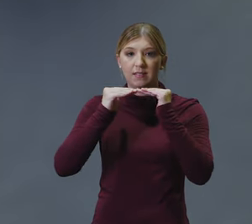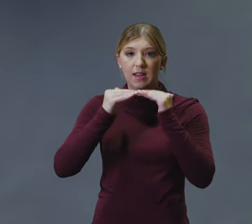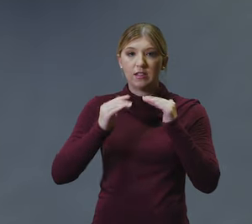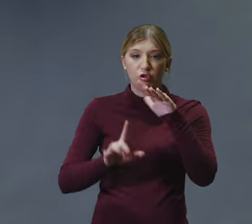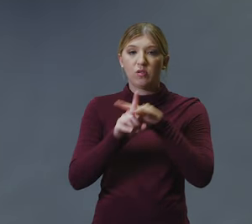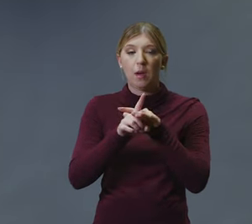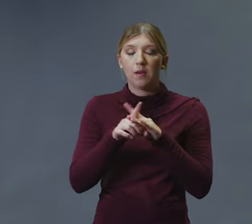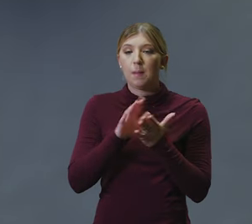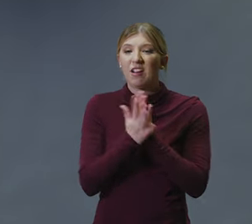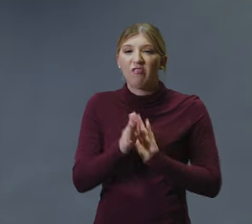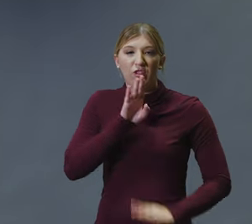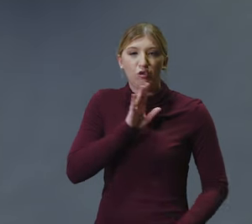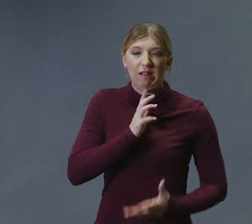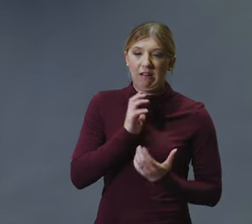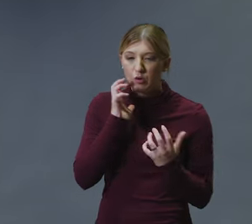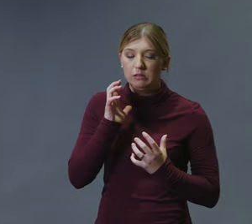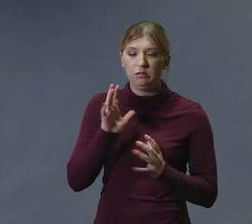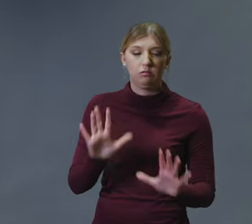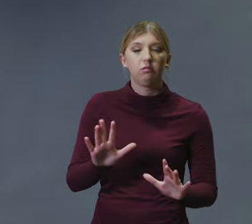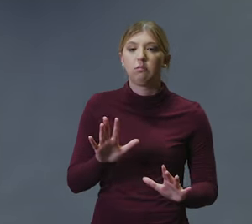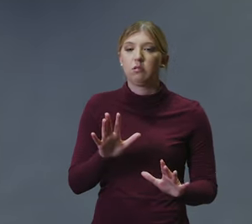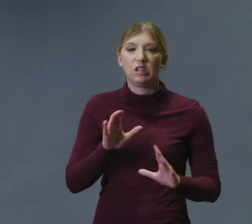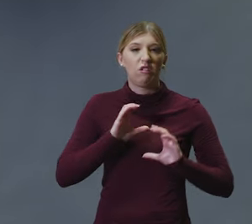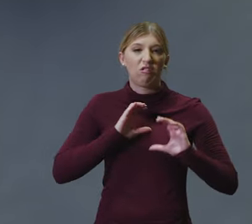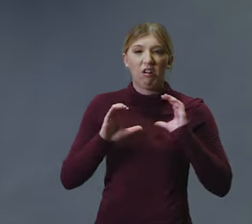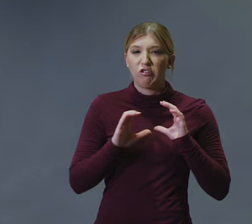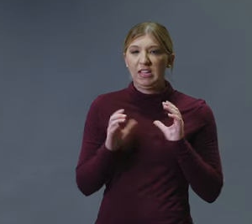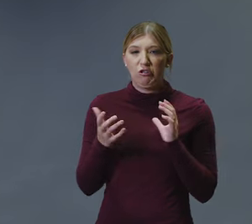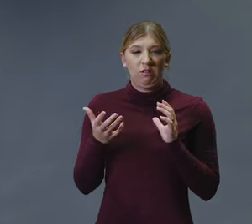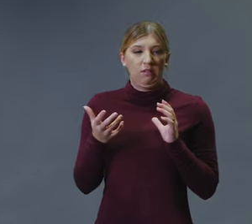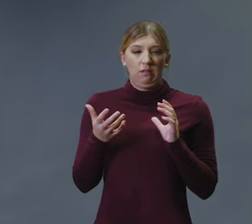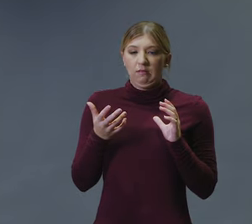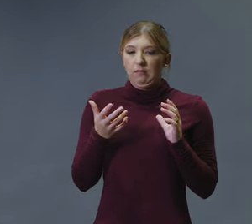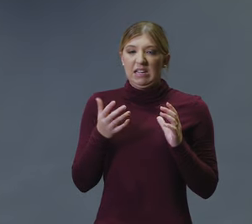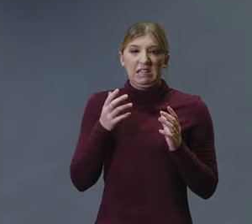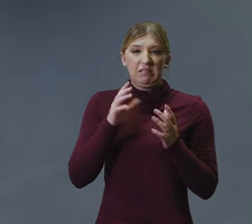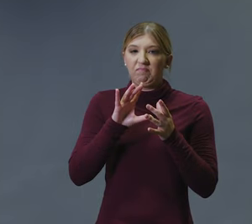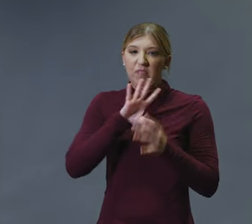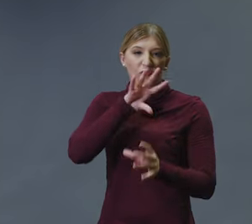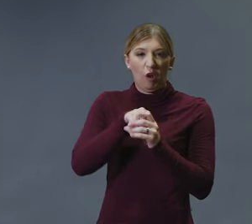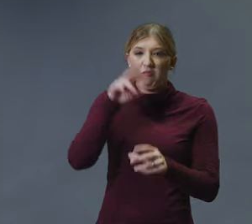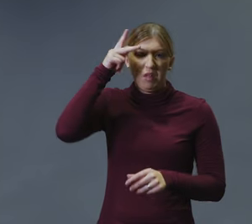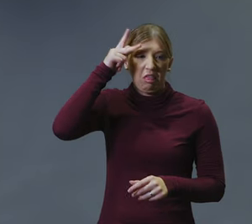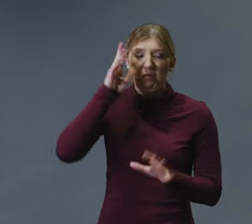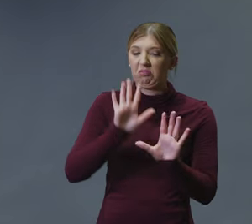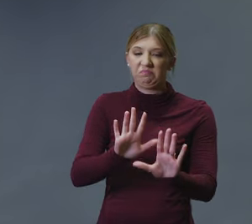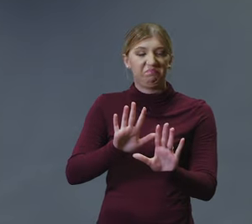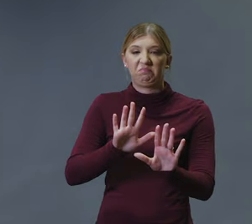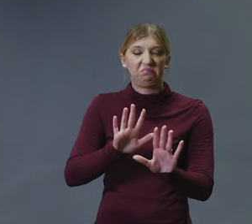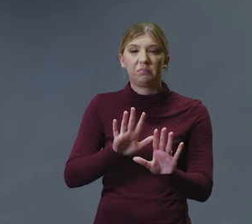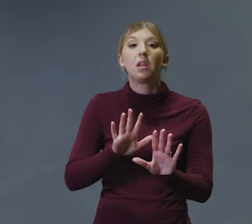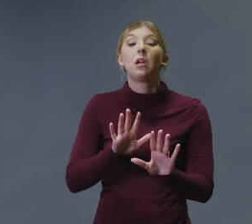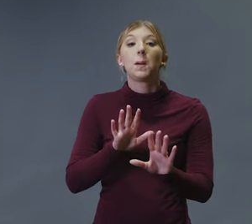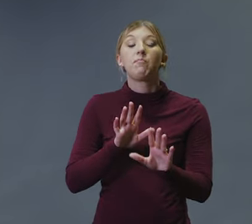frustrated or angry that this conversation is littered with some sort of political agenda. Now,